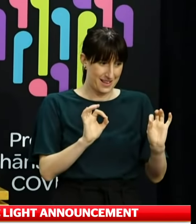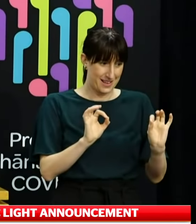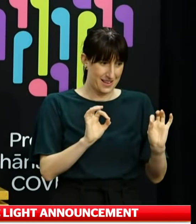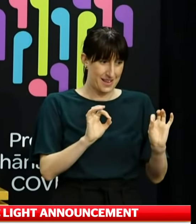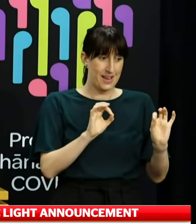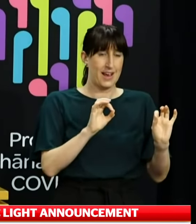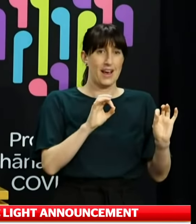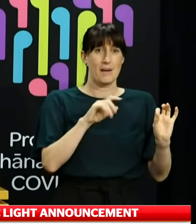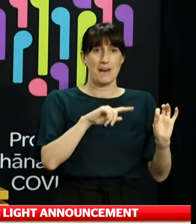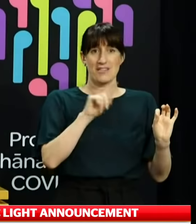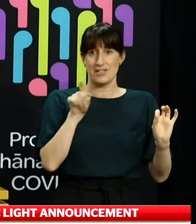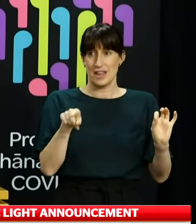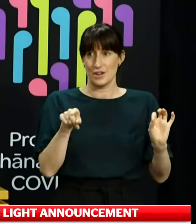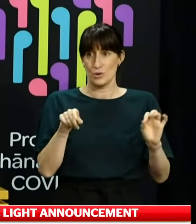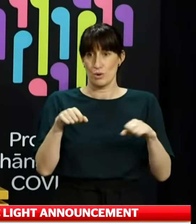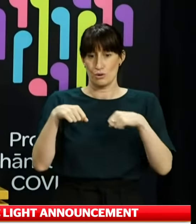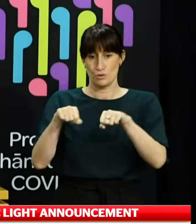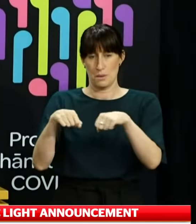supermarket?